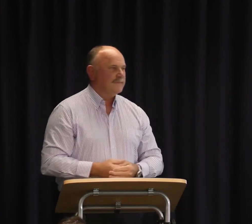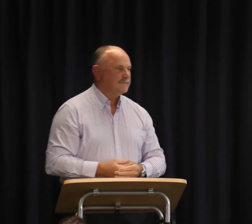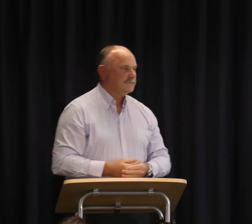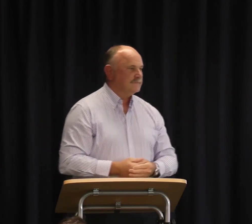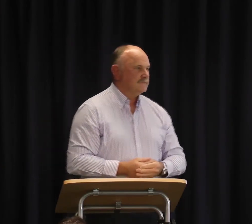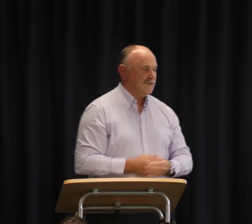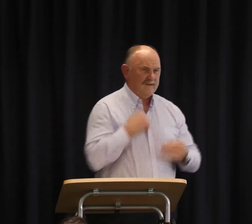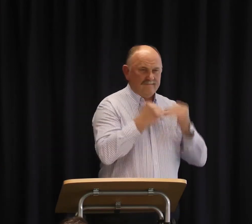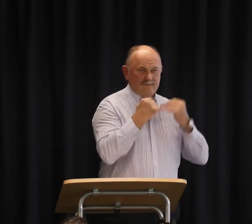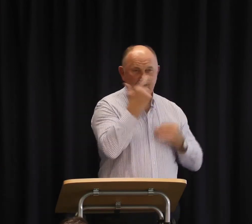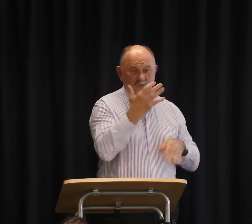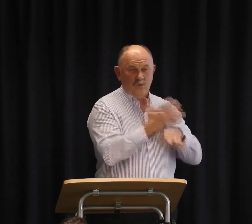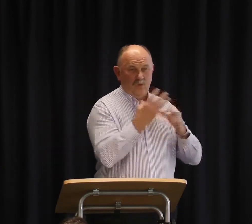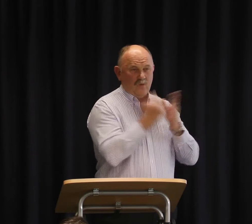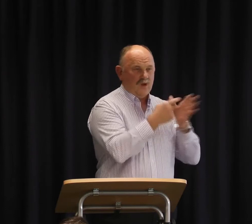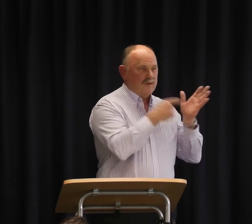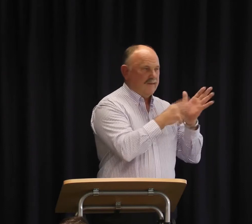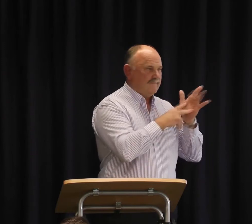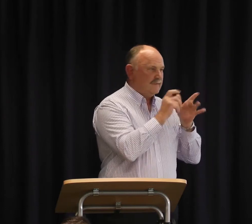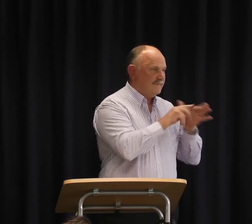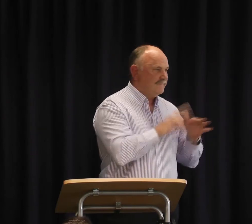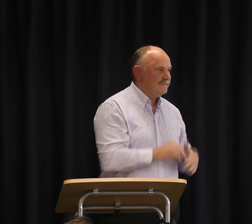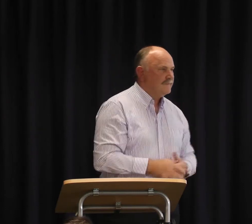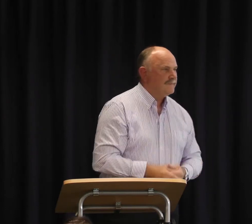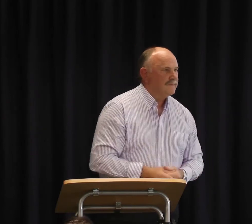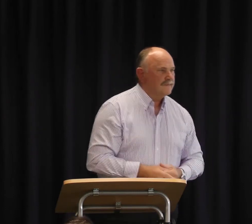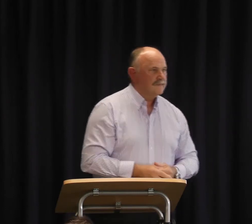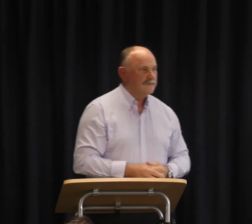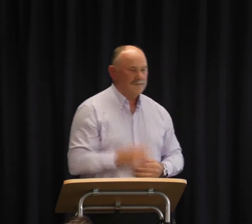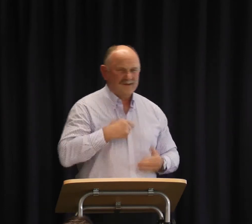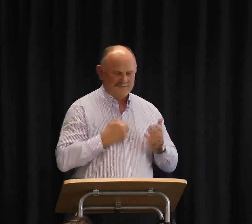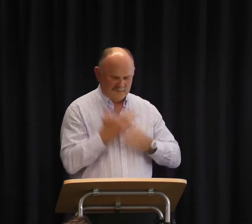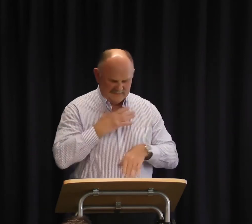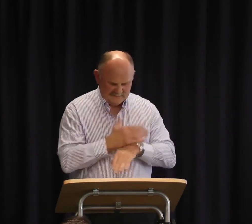deaf sports and in other areas. I was very fortunate to work with him here at VicDev.